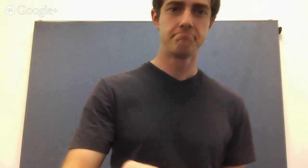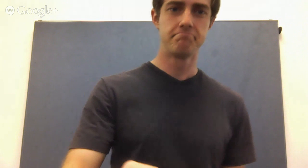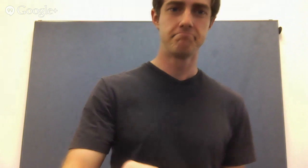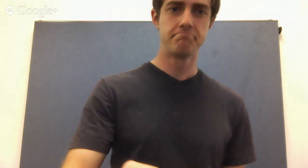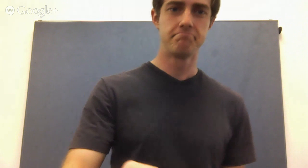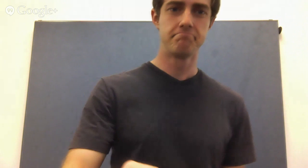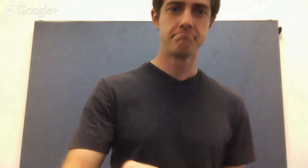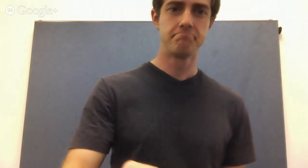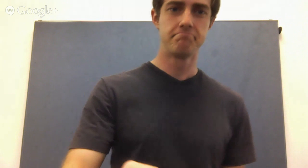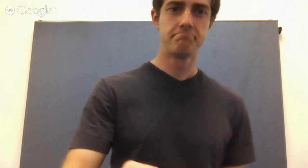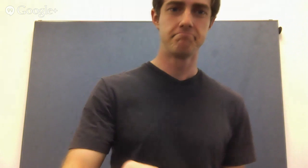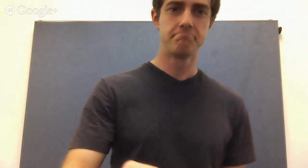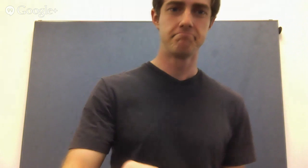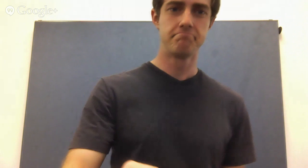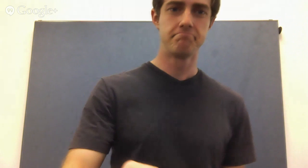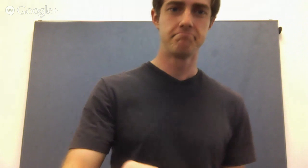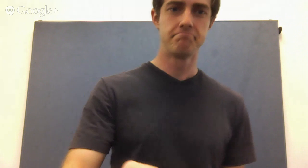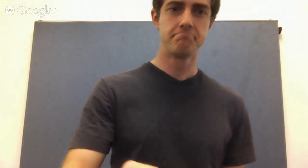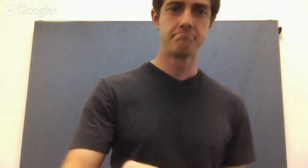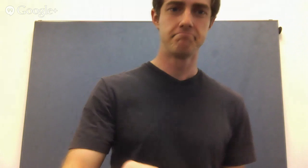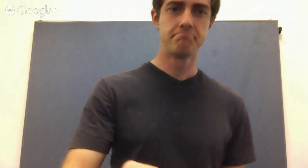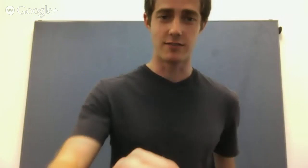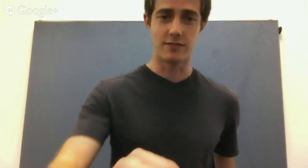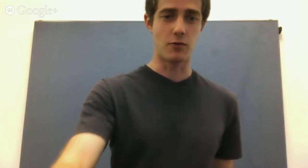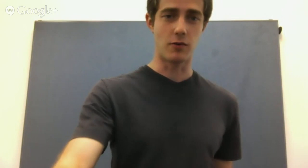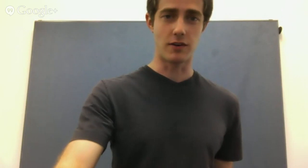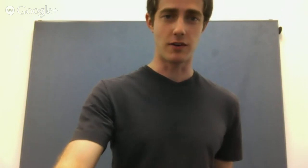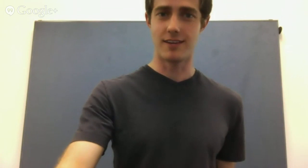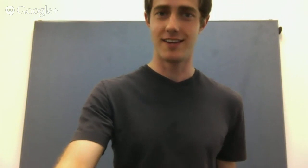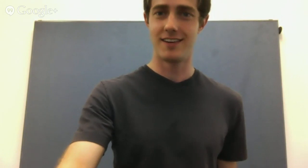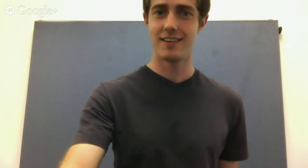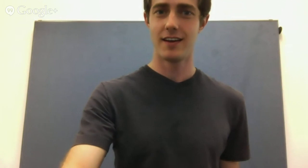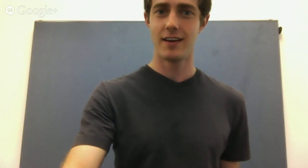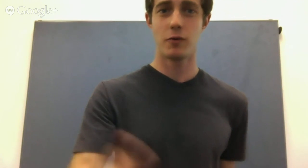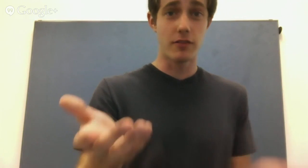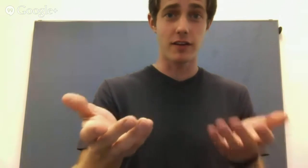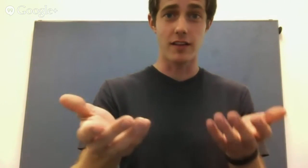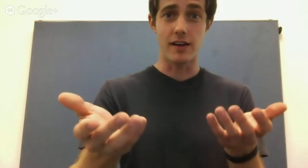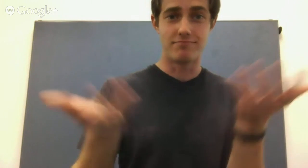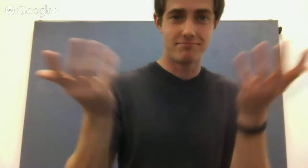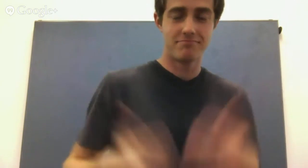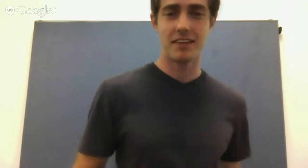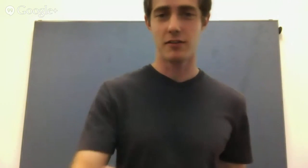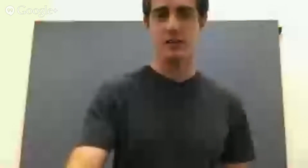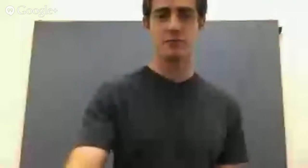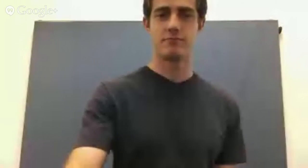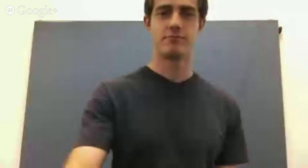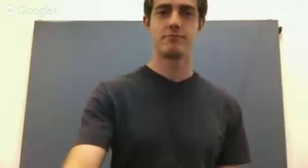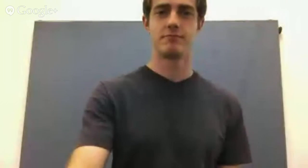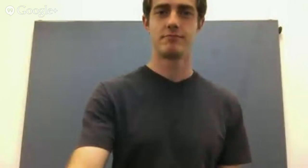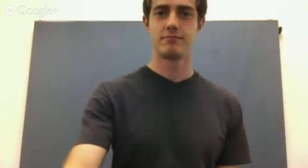It dinged at me a lot throughout that. I just ignored it. What do y'all think of that? Any thoughts?